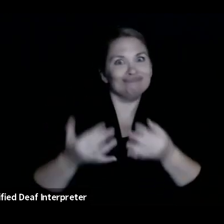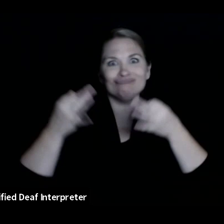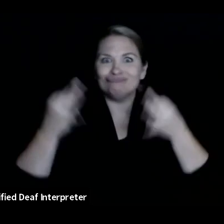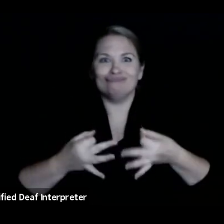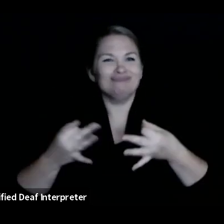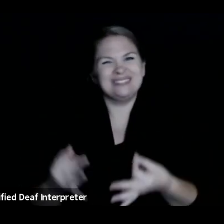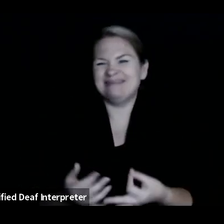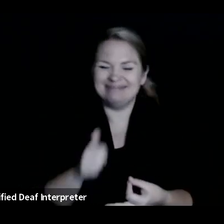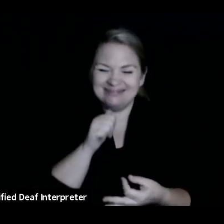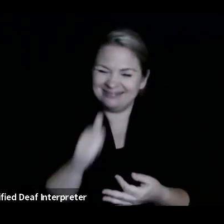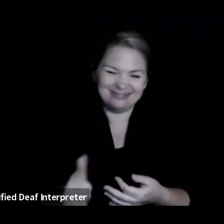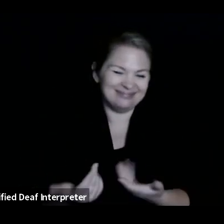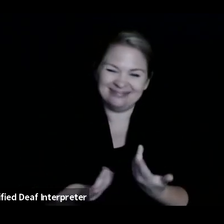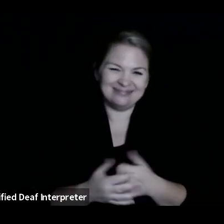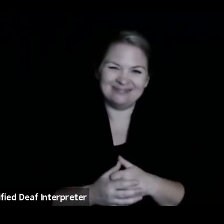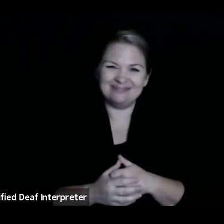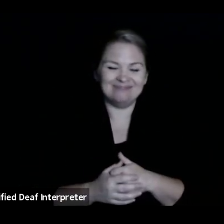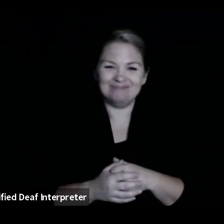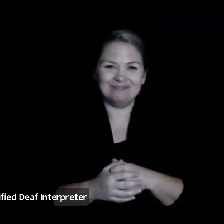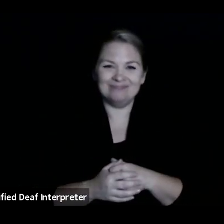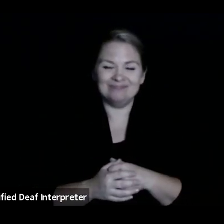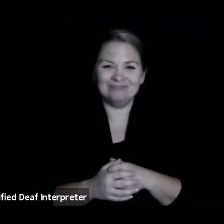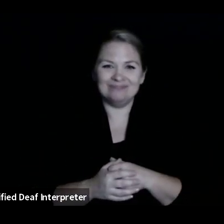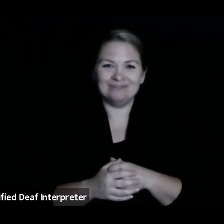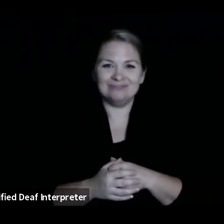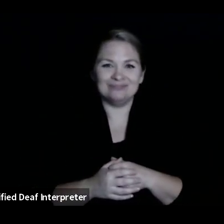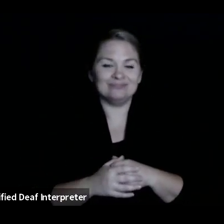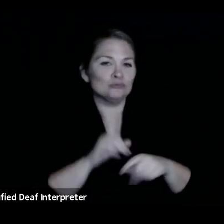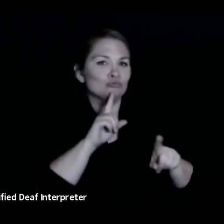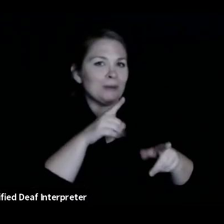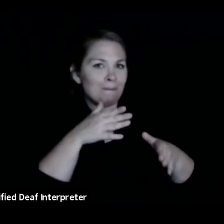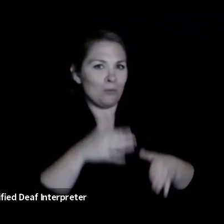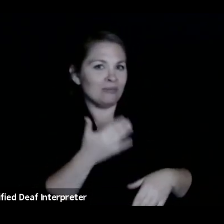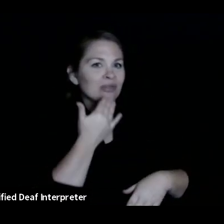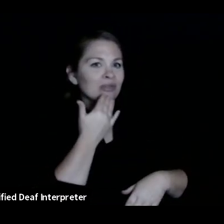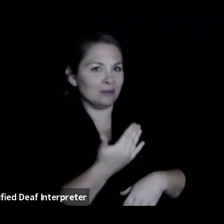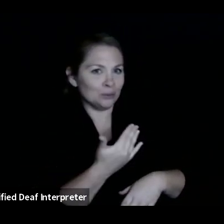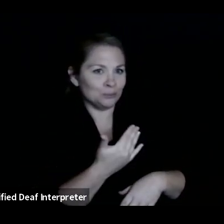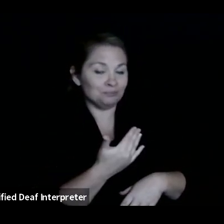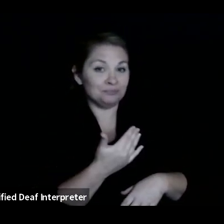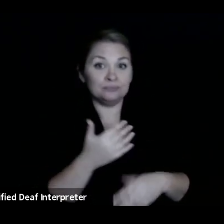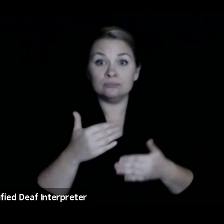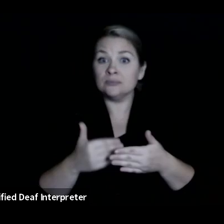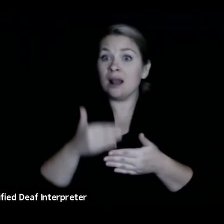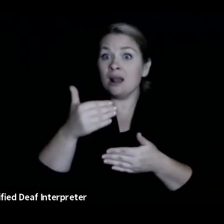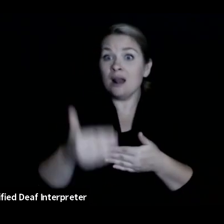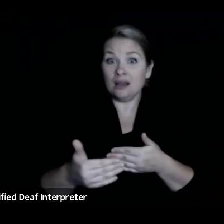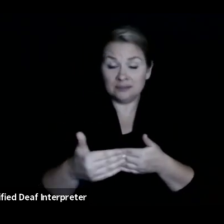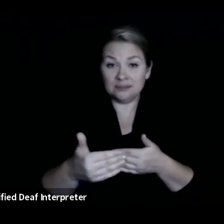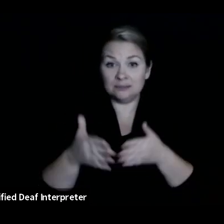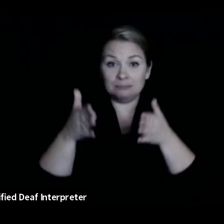Your next question comes from the line of Catherine Richard of Minnesota Public Radio. Your line is open.